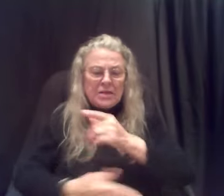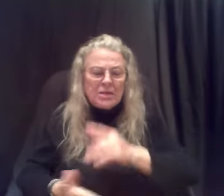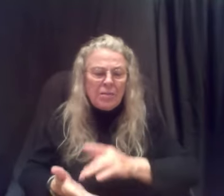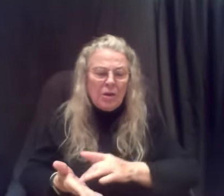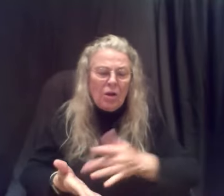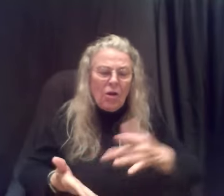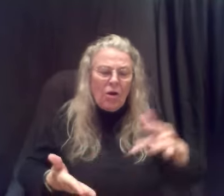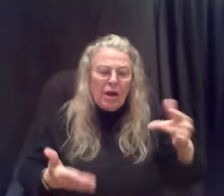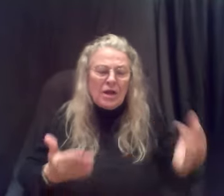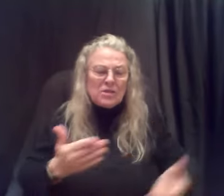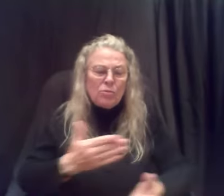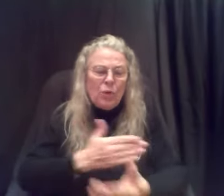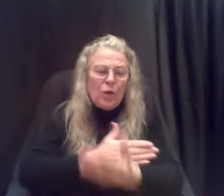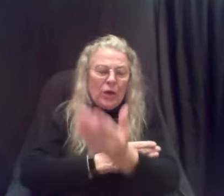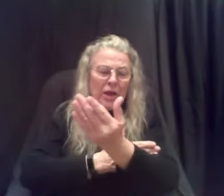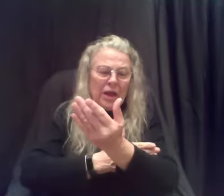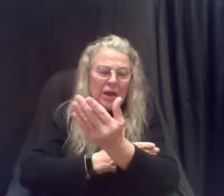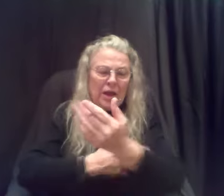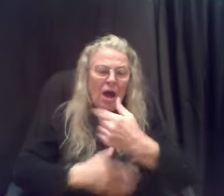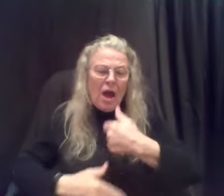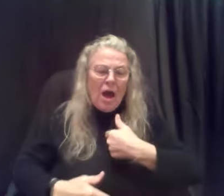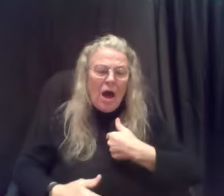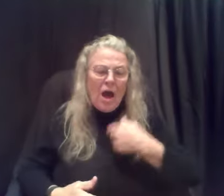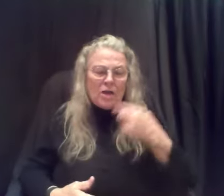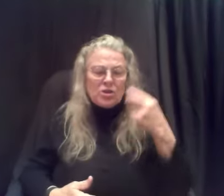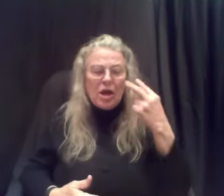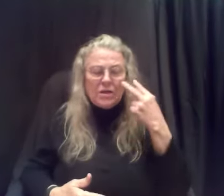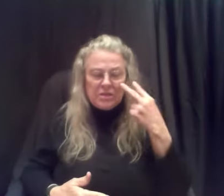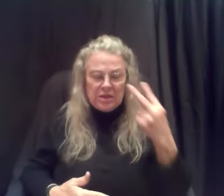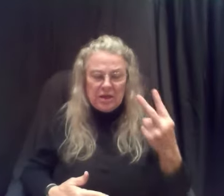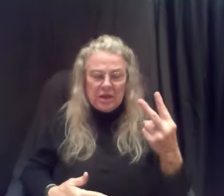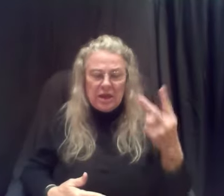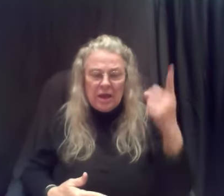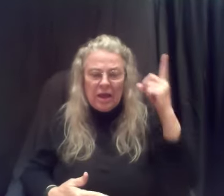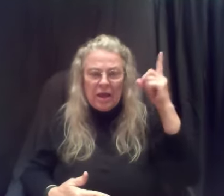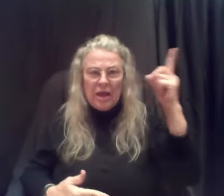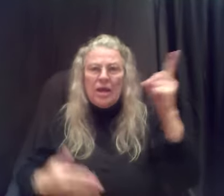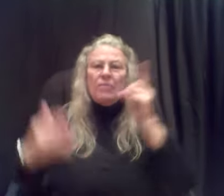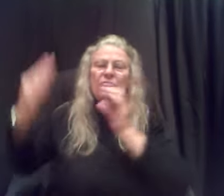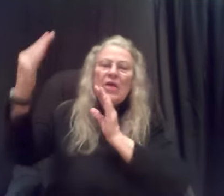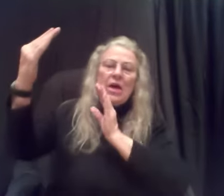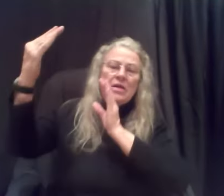some glorious morning, I shall see him face to